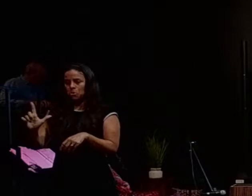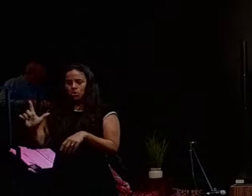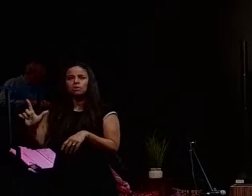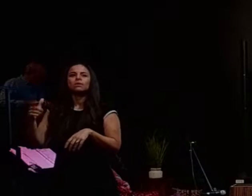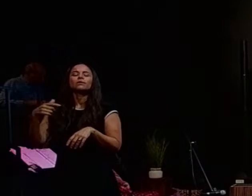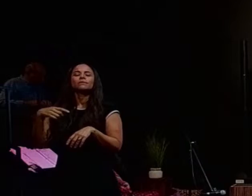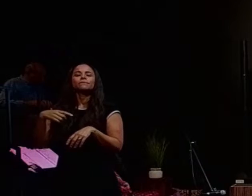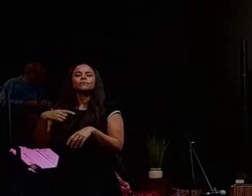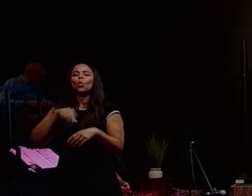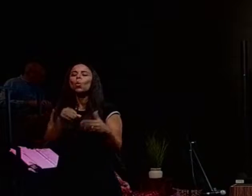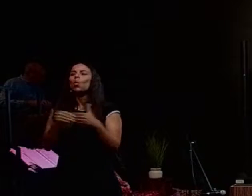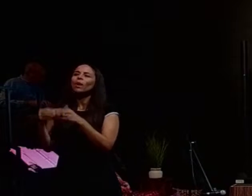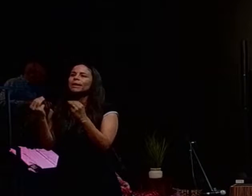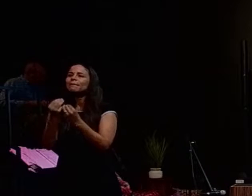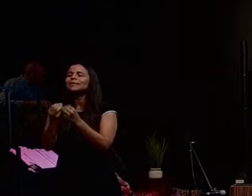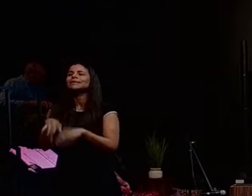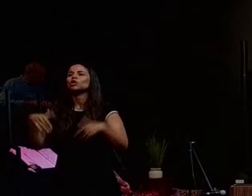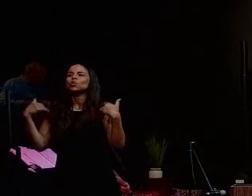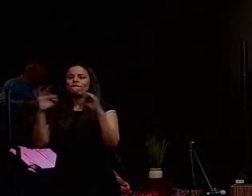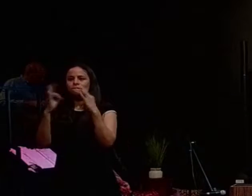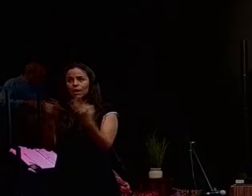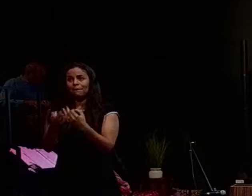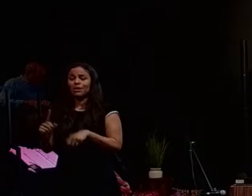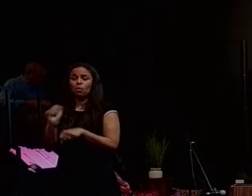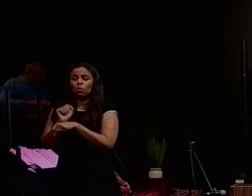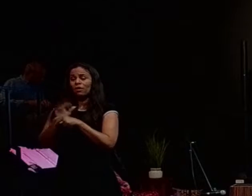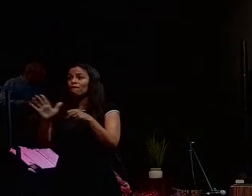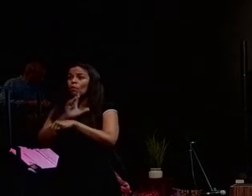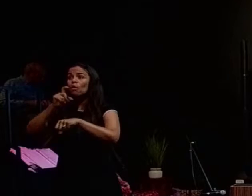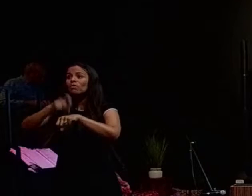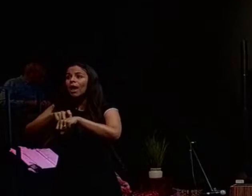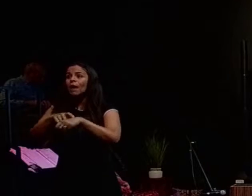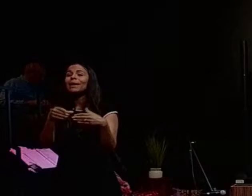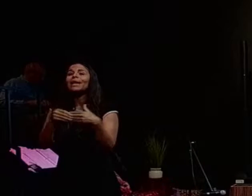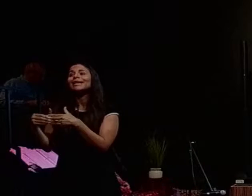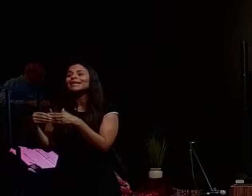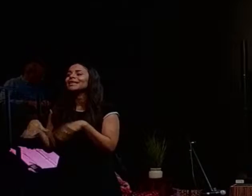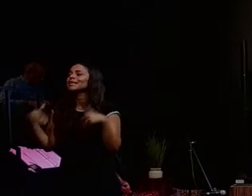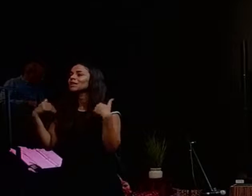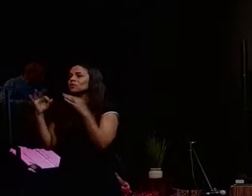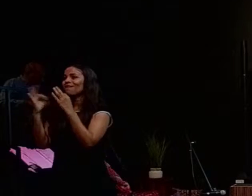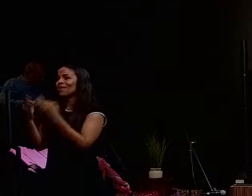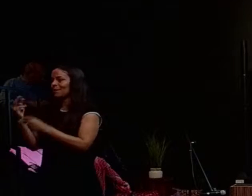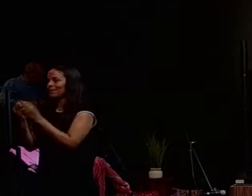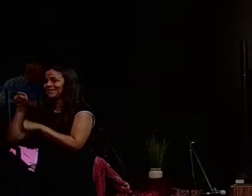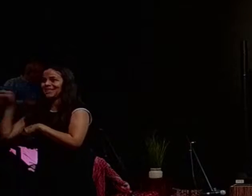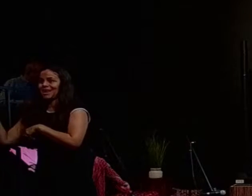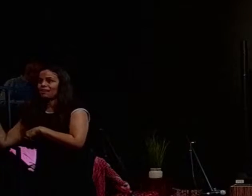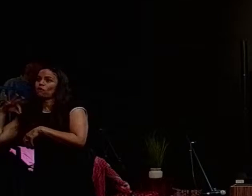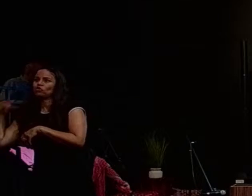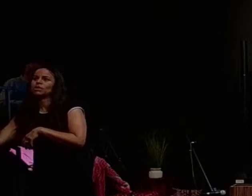we were working full-time there. We were also leading the youth and family ministry there just